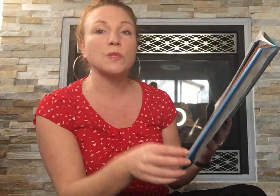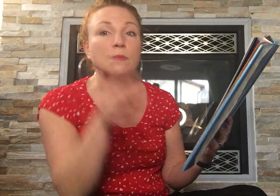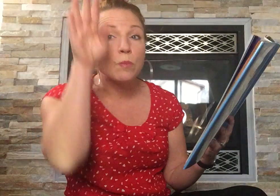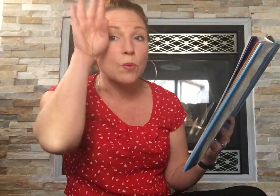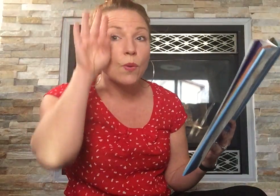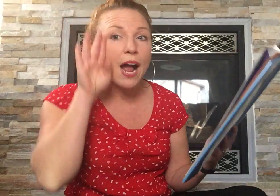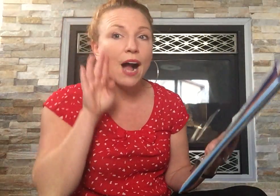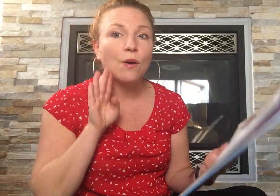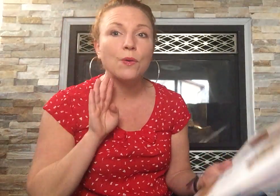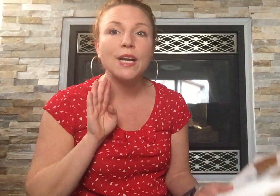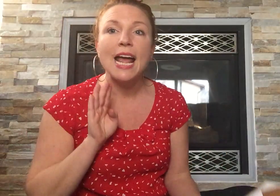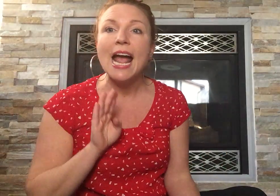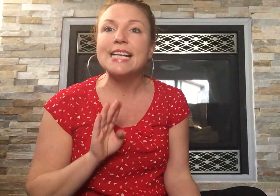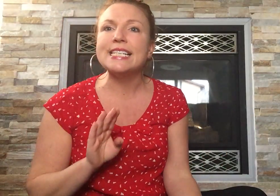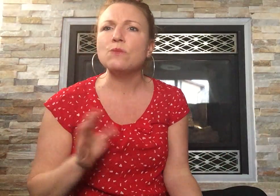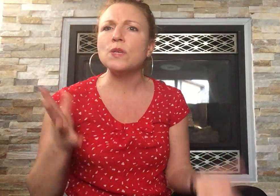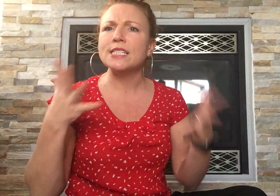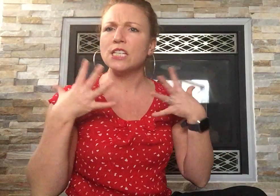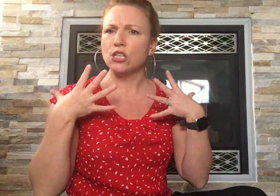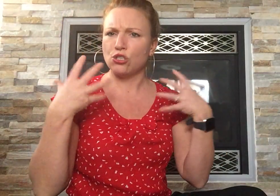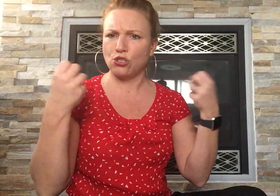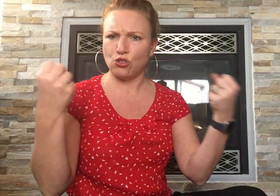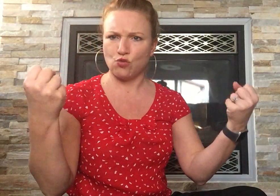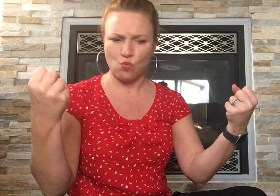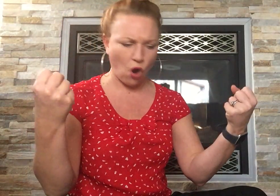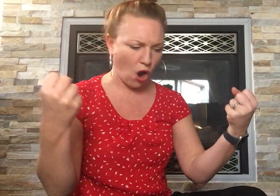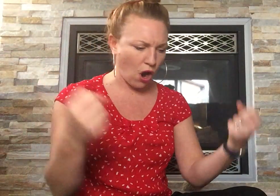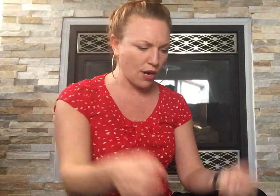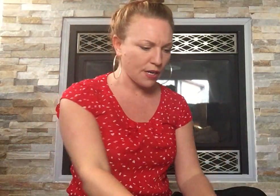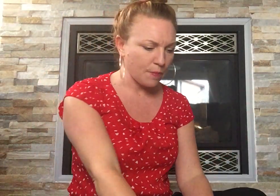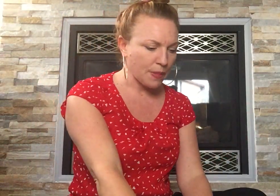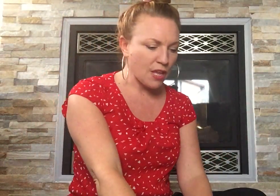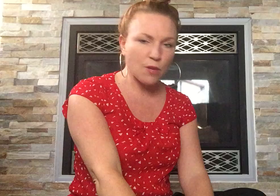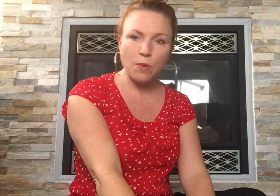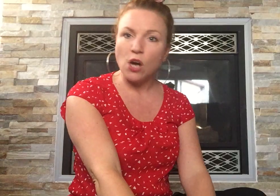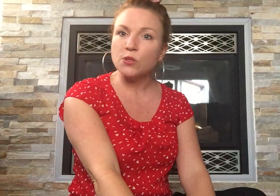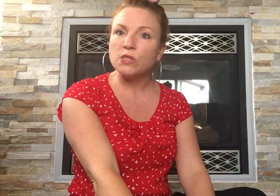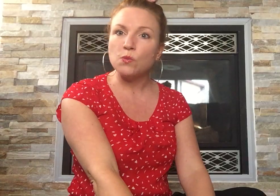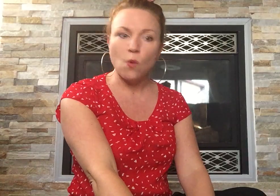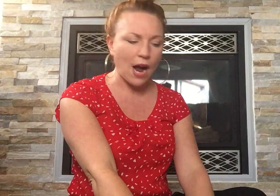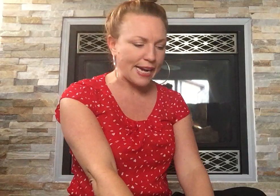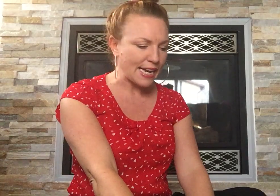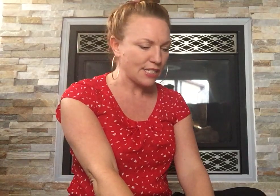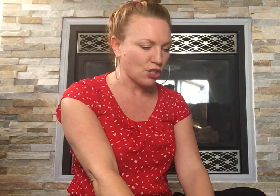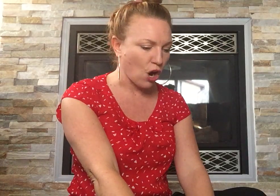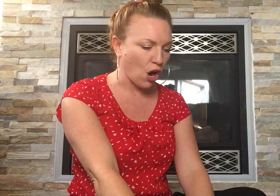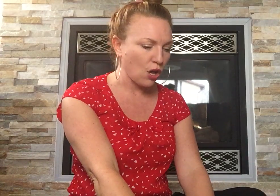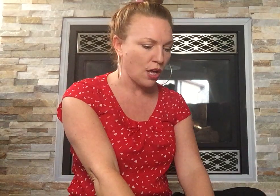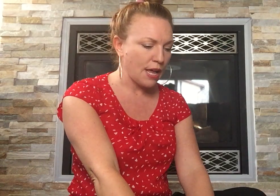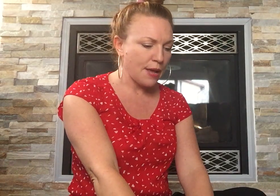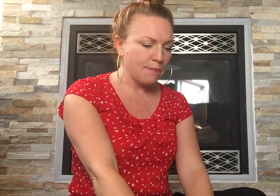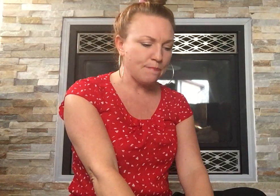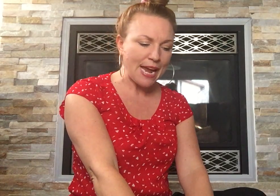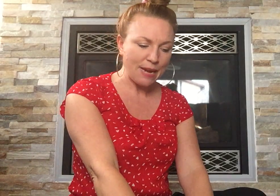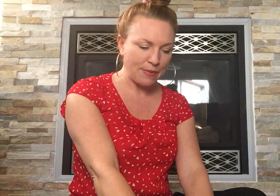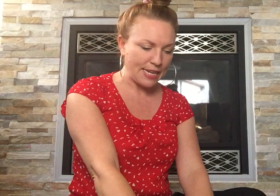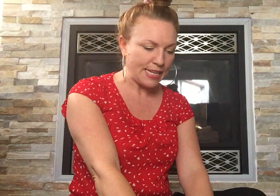was brown and it was strong. The box was wide and tall. Maybe